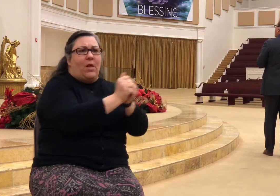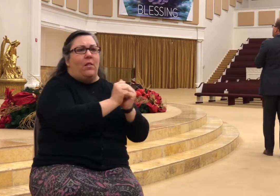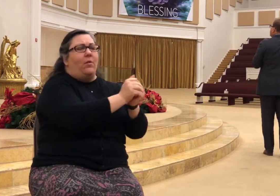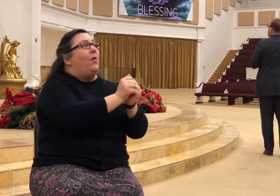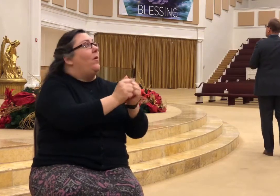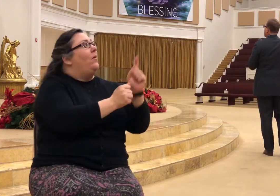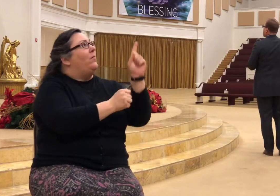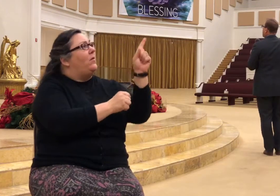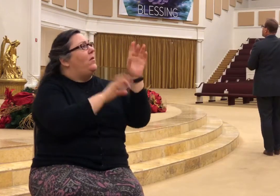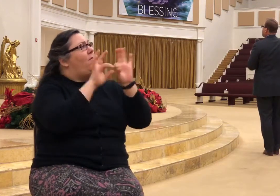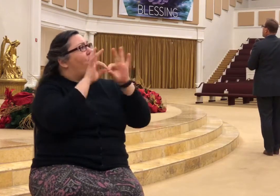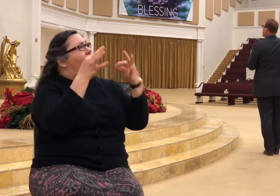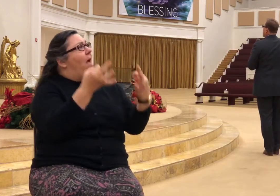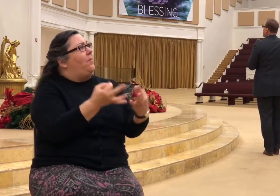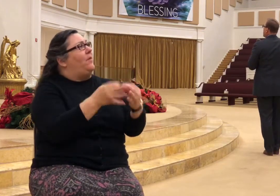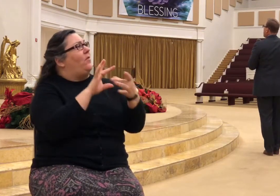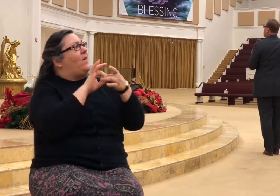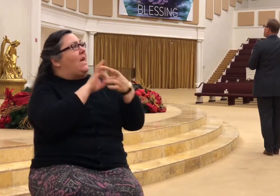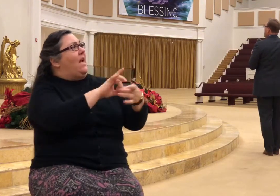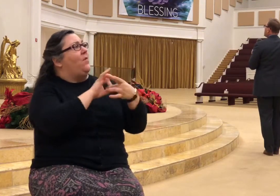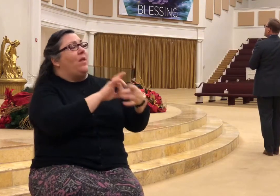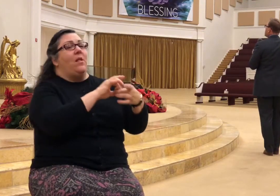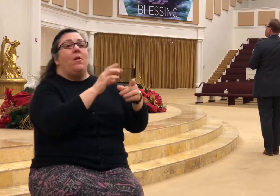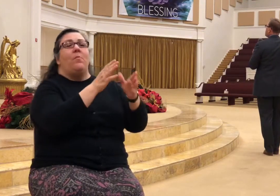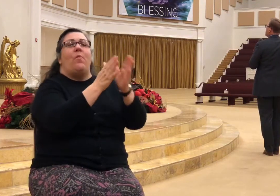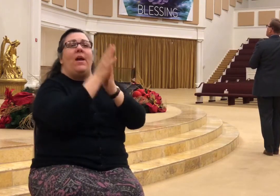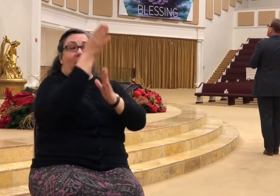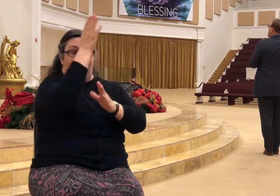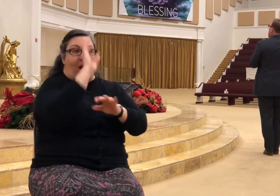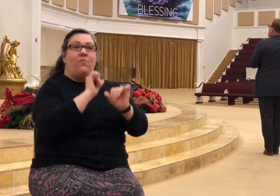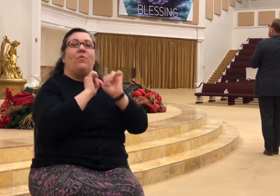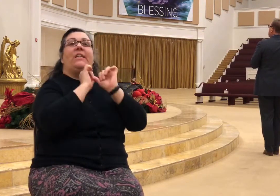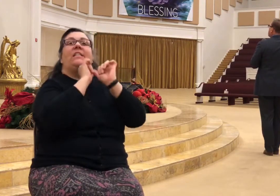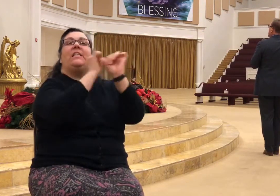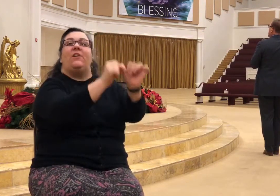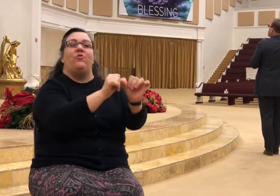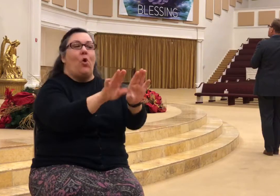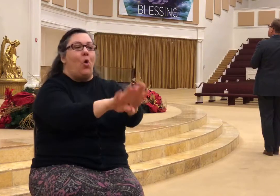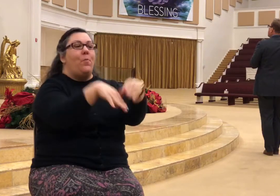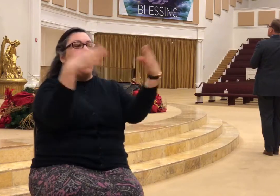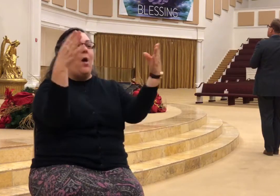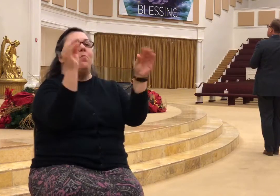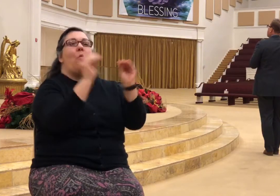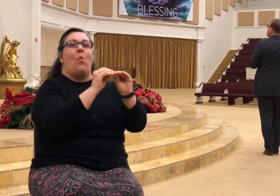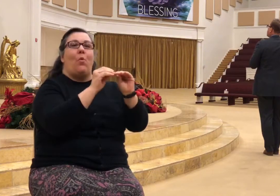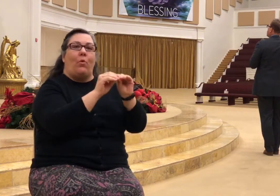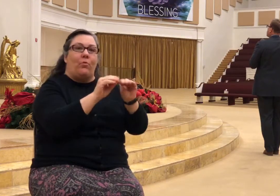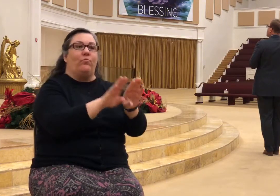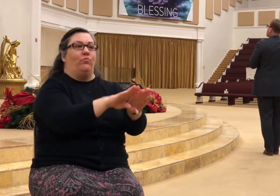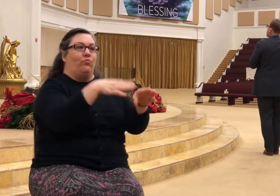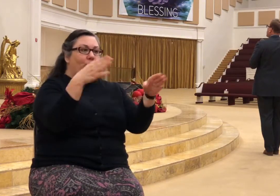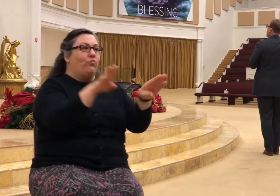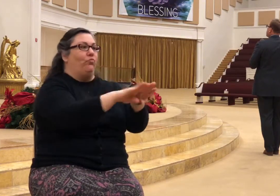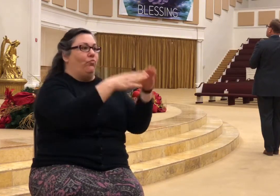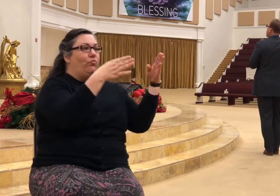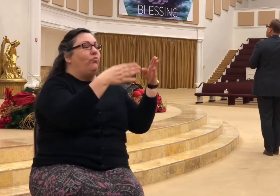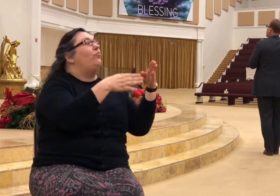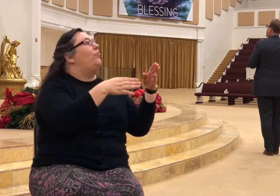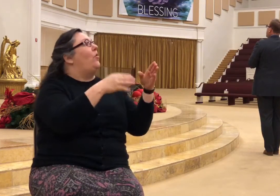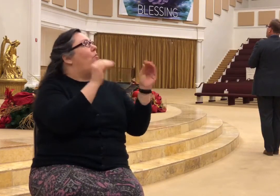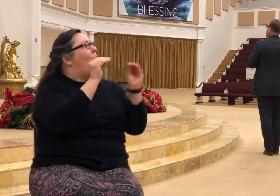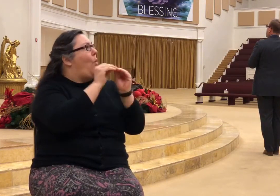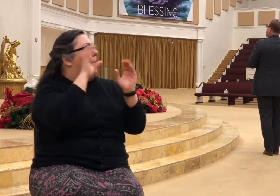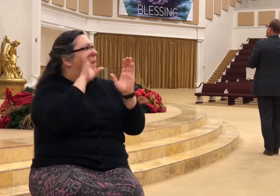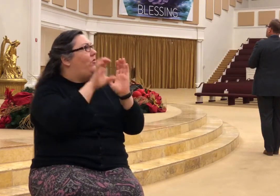This is one of the families that they are connecting with. And we're praying that God continues to open up doors. I think there's another picture. These are some of the folks that